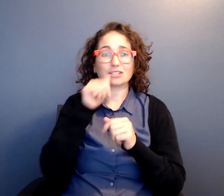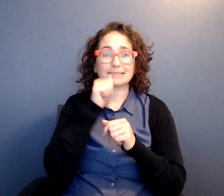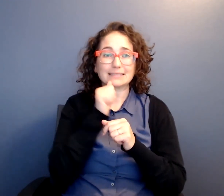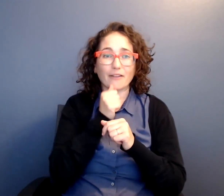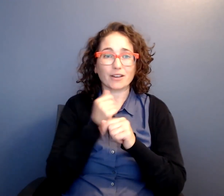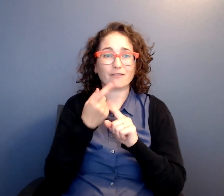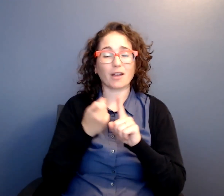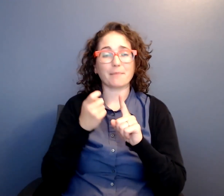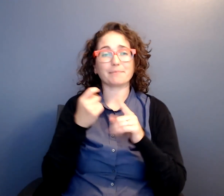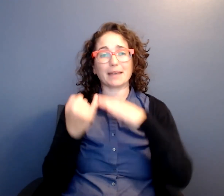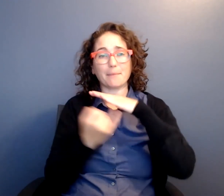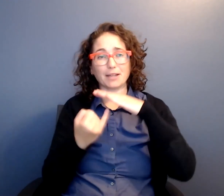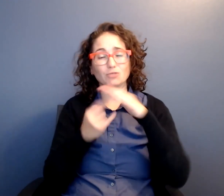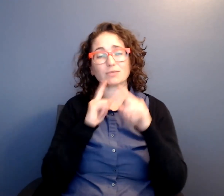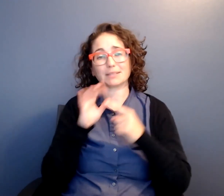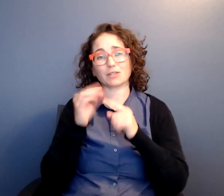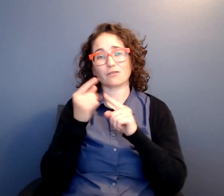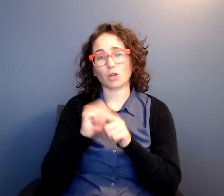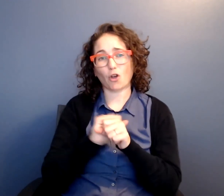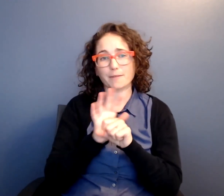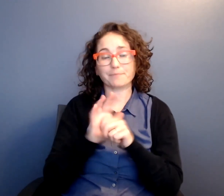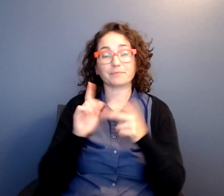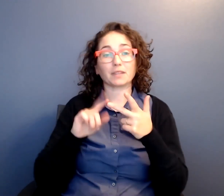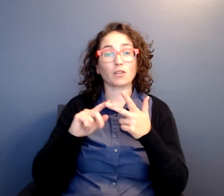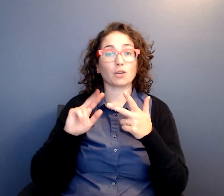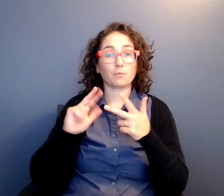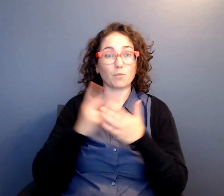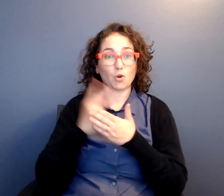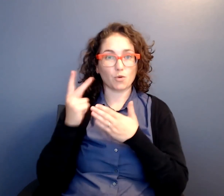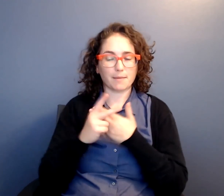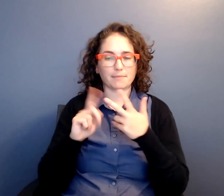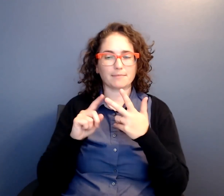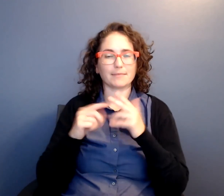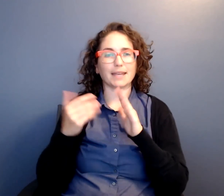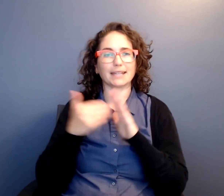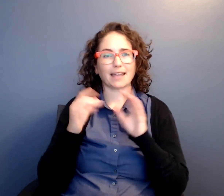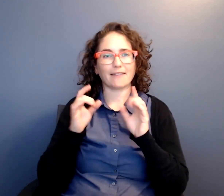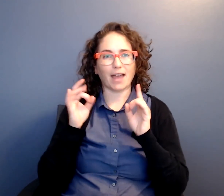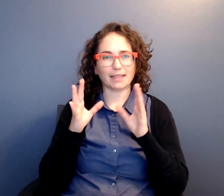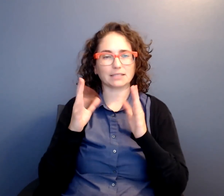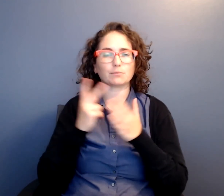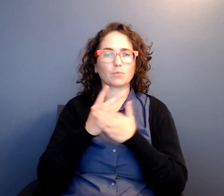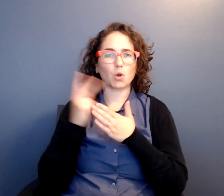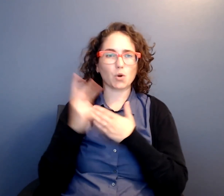isolation, especially during COVID. And then the third program I just wanted to very quickly share is our Anti-Violence Ventures program. This is very new